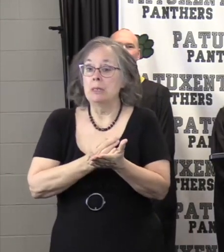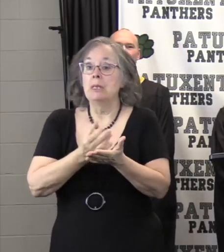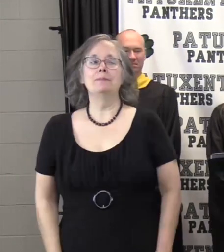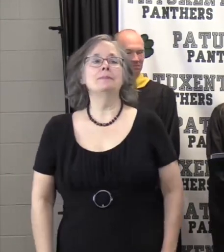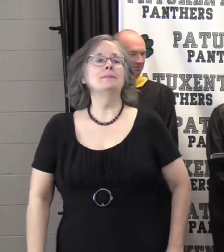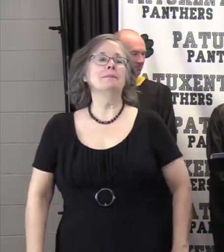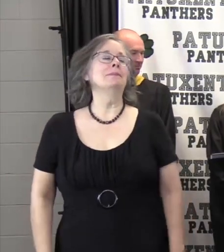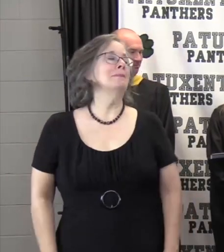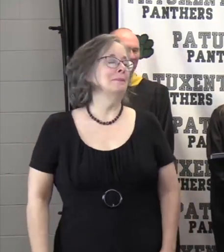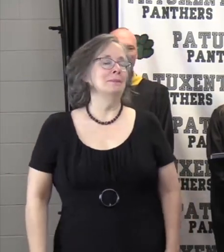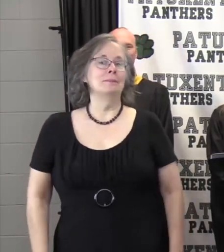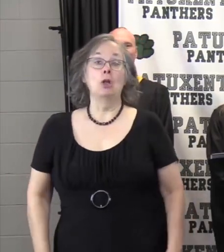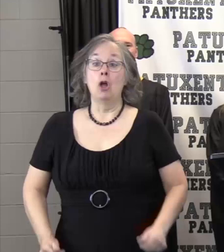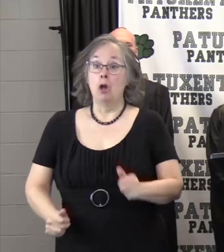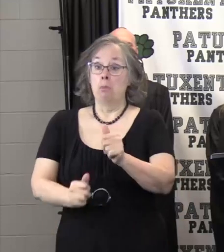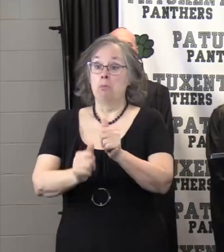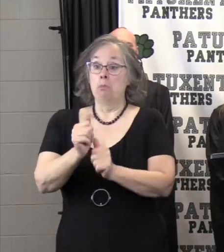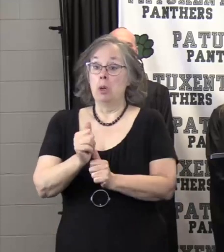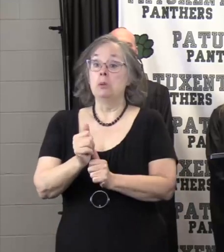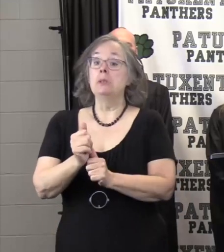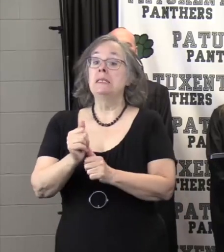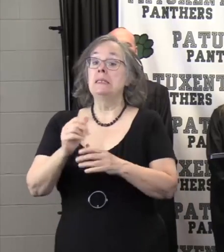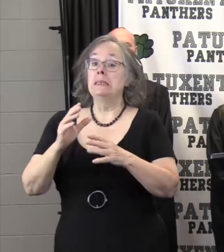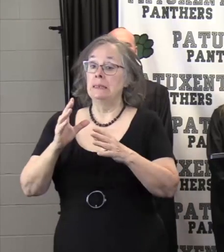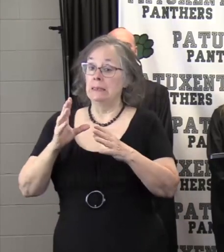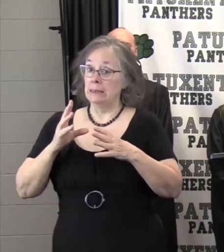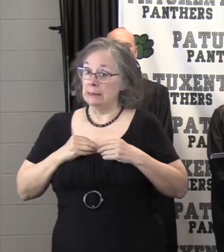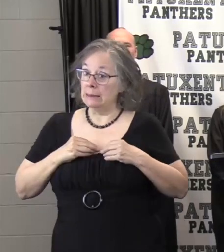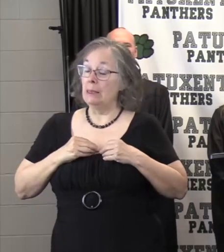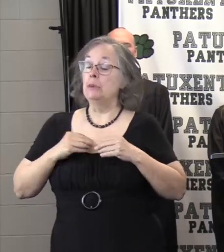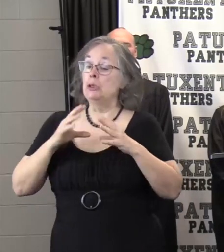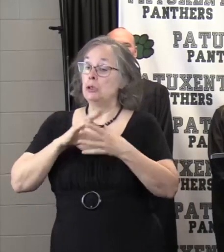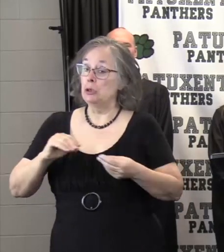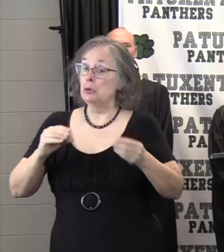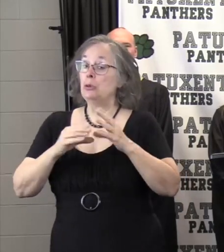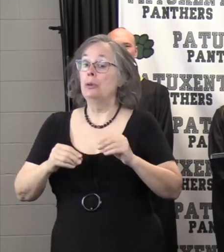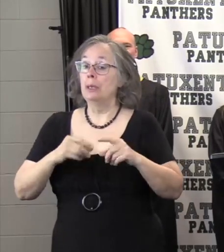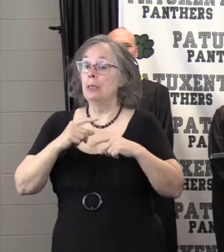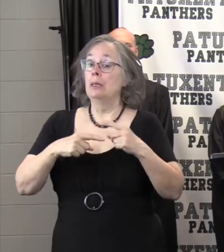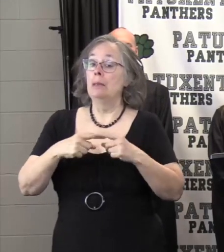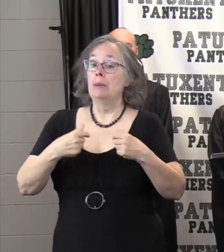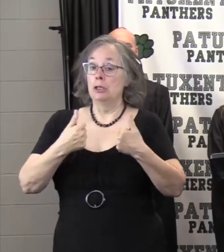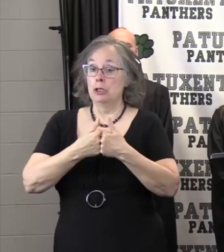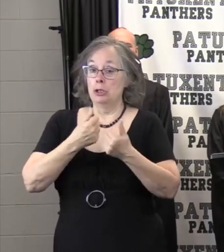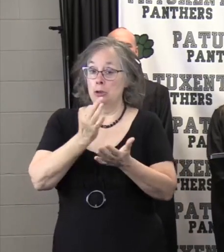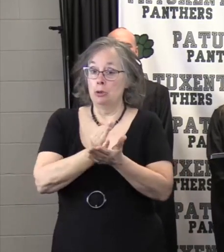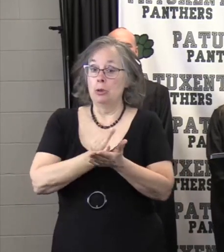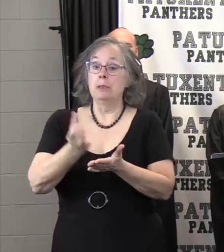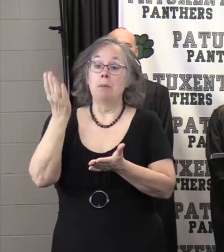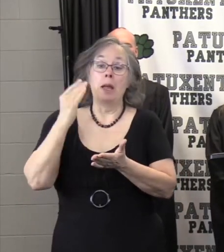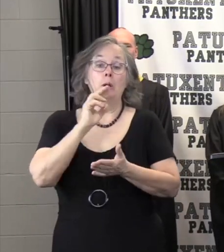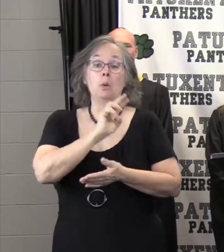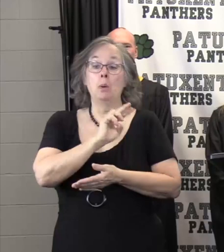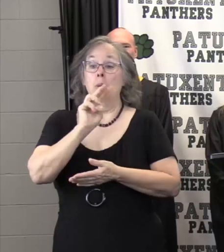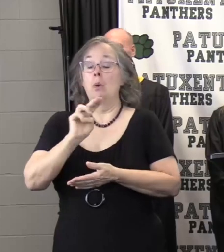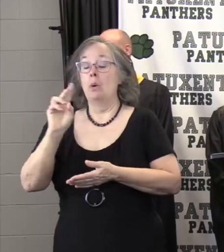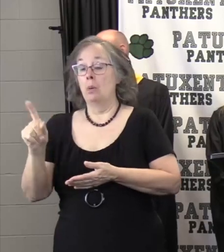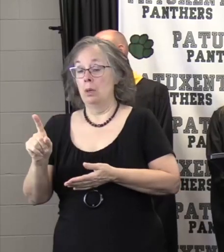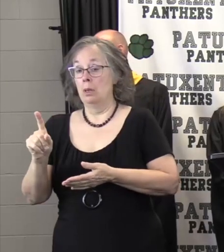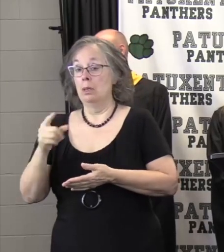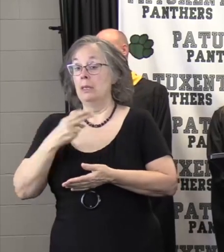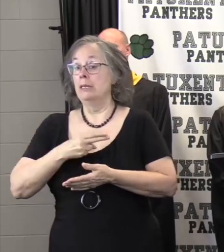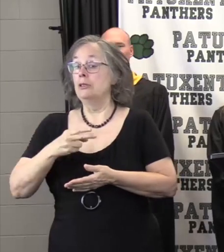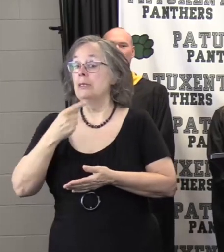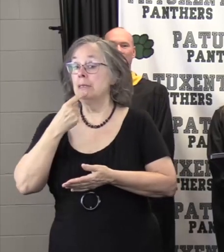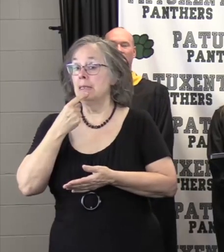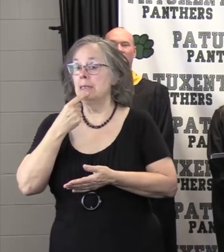challenge coins. The most accepted story referencing military challenge coins dates to World War I. As legend has it, a